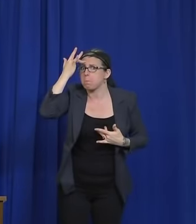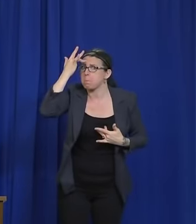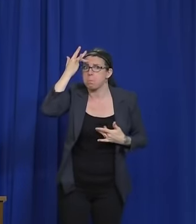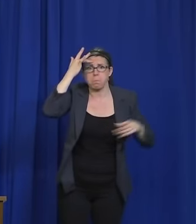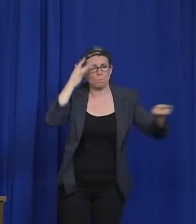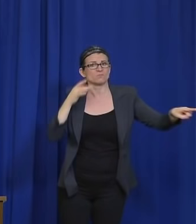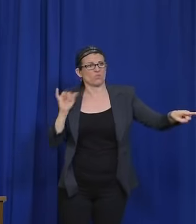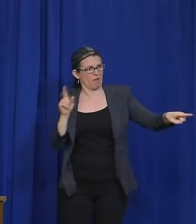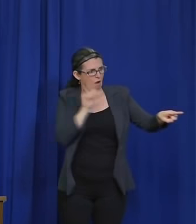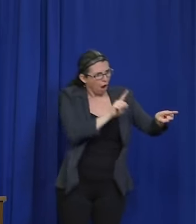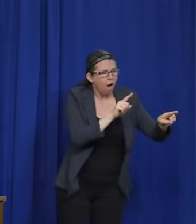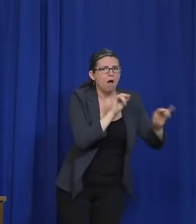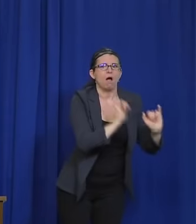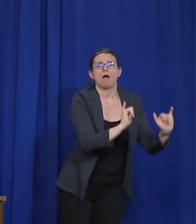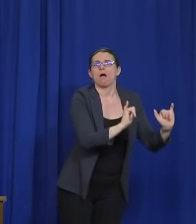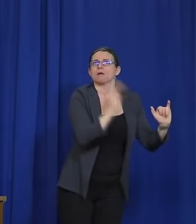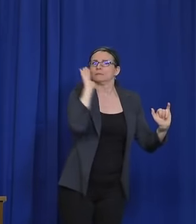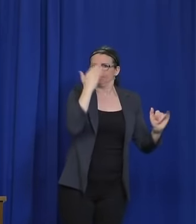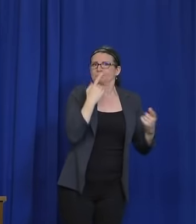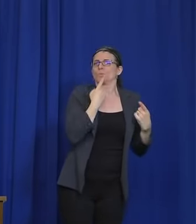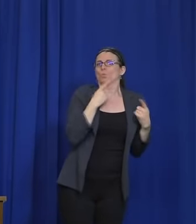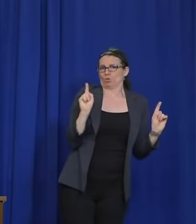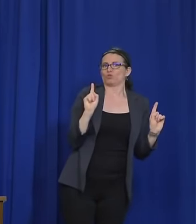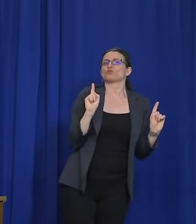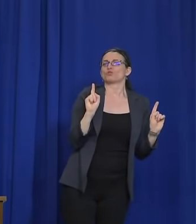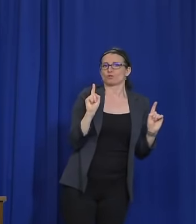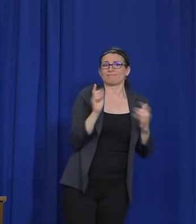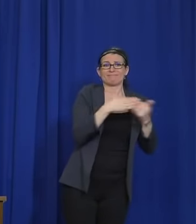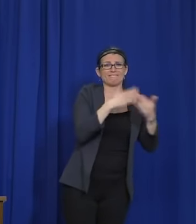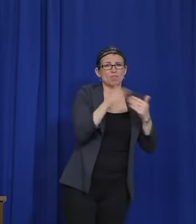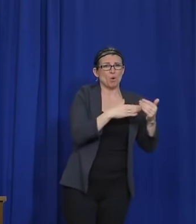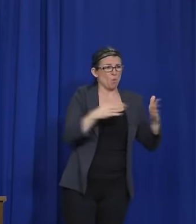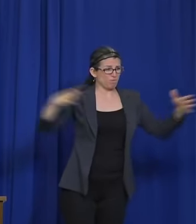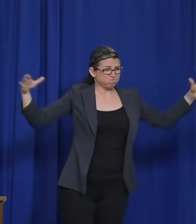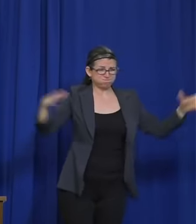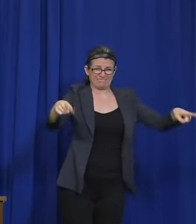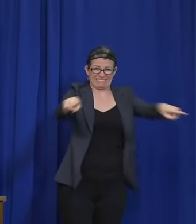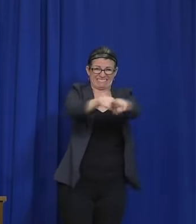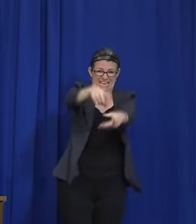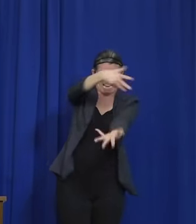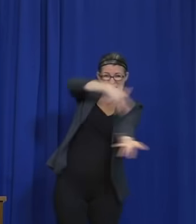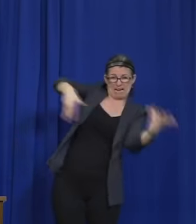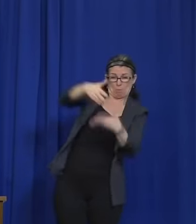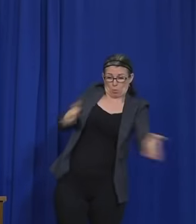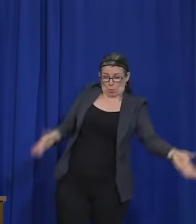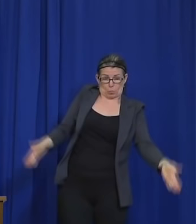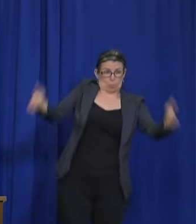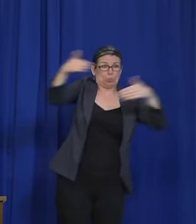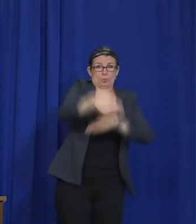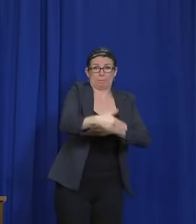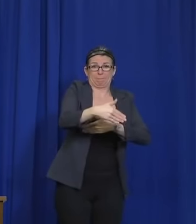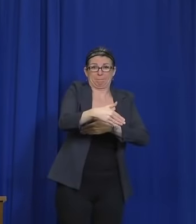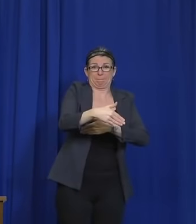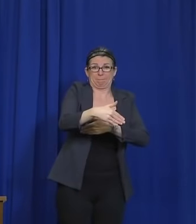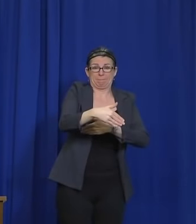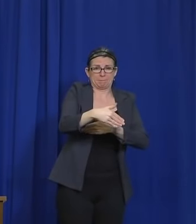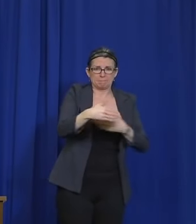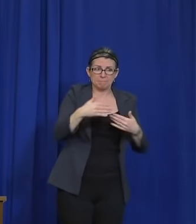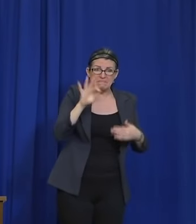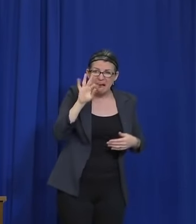centers with the appropriate infection control and prevention practices that work. We will continue to monitor the situation.